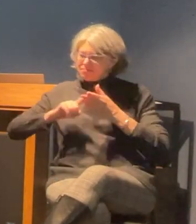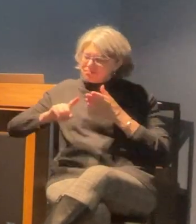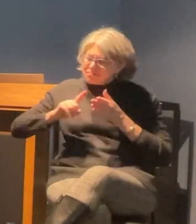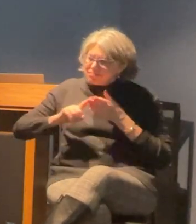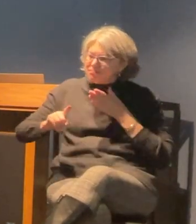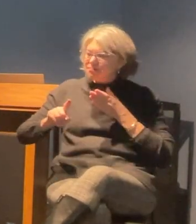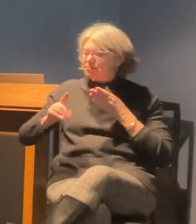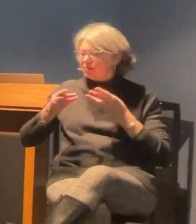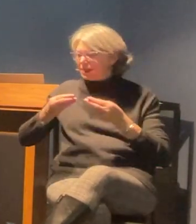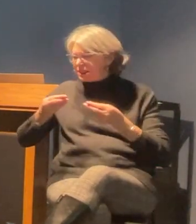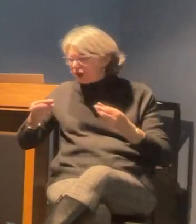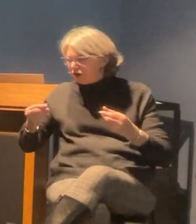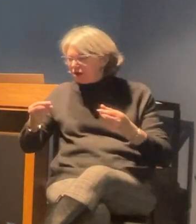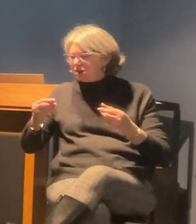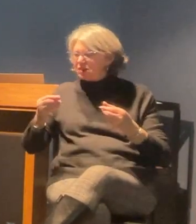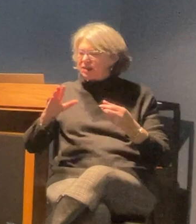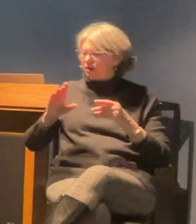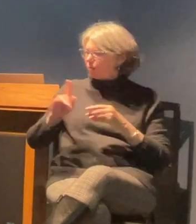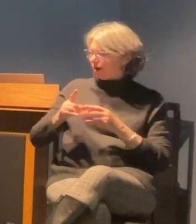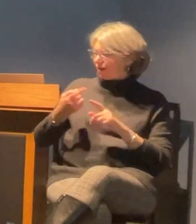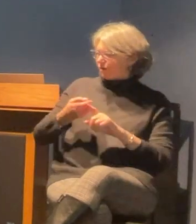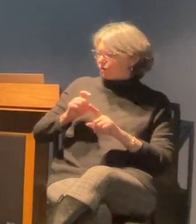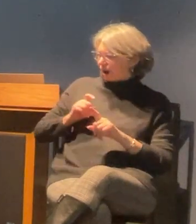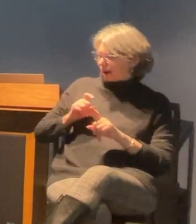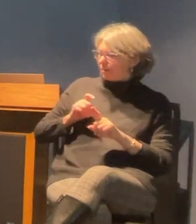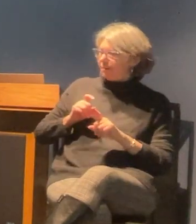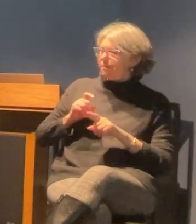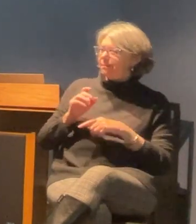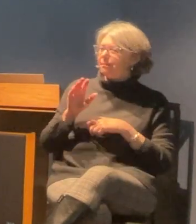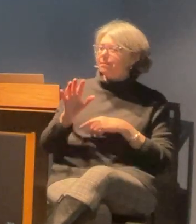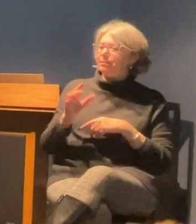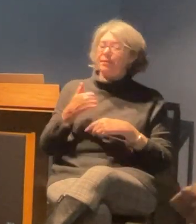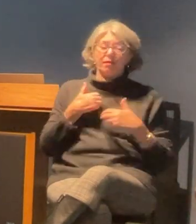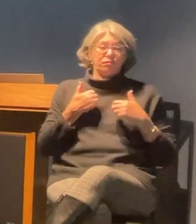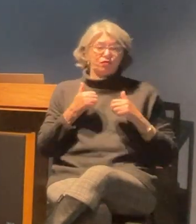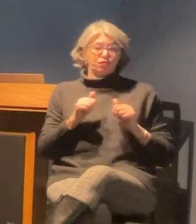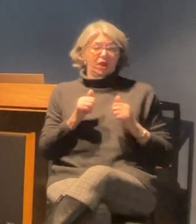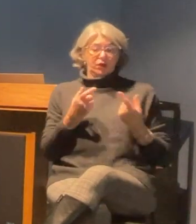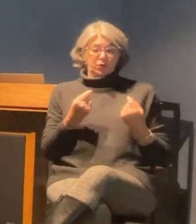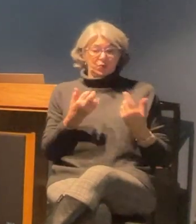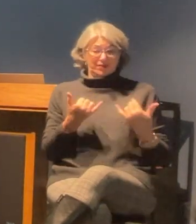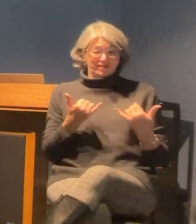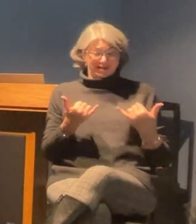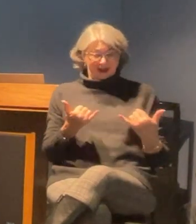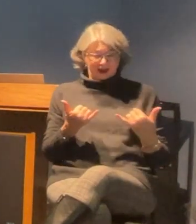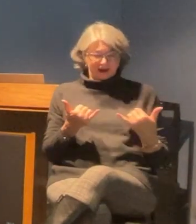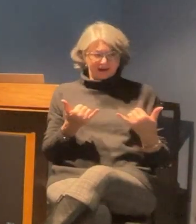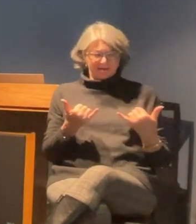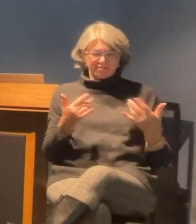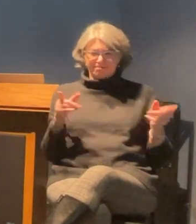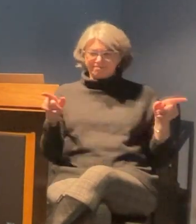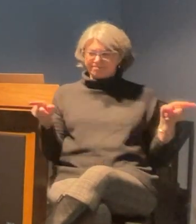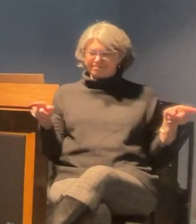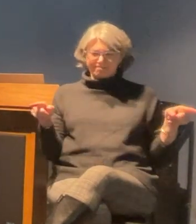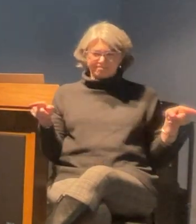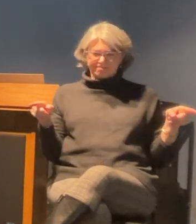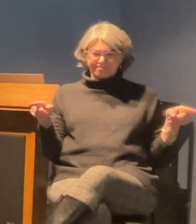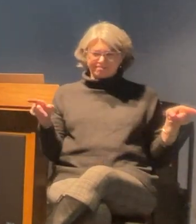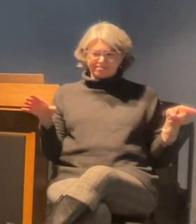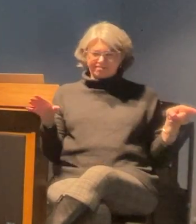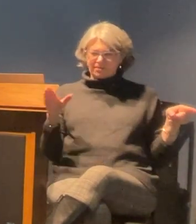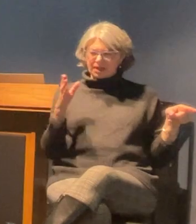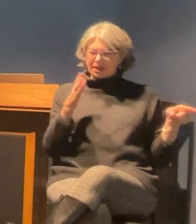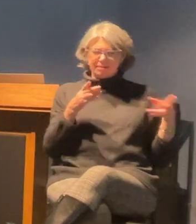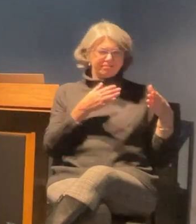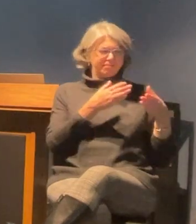interrogating materials and their origin. So what I'll try to do today is kind of draw out some